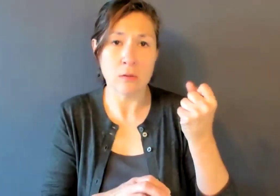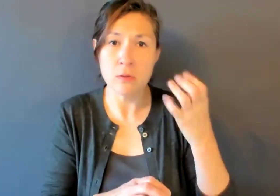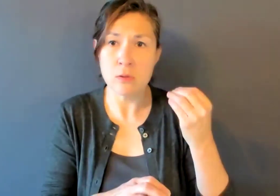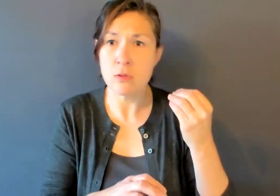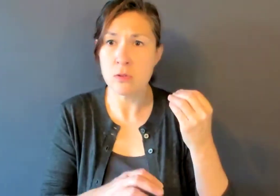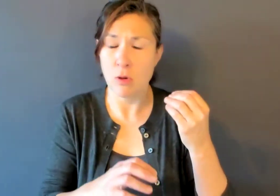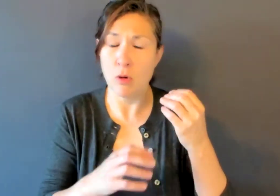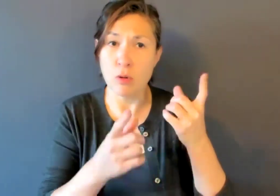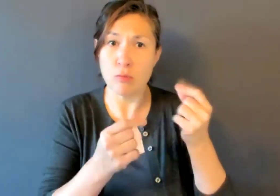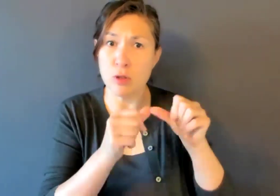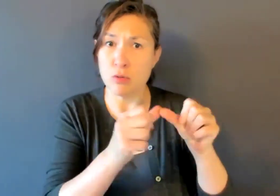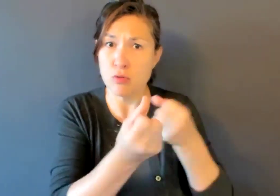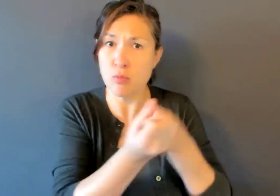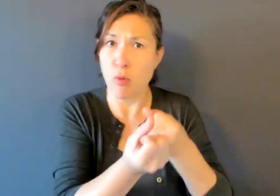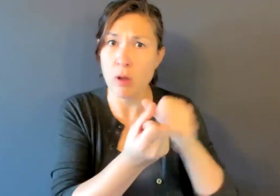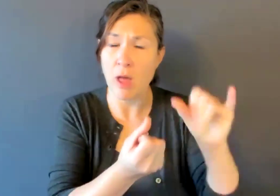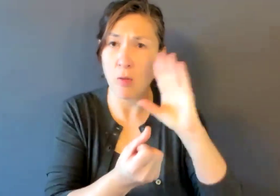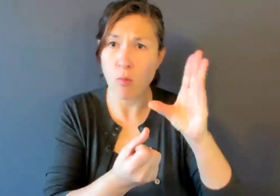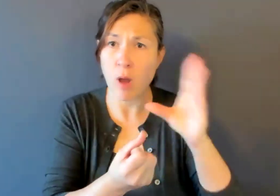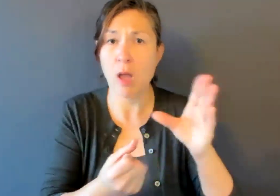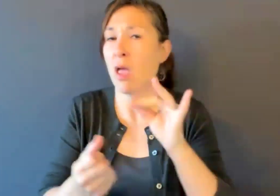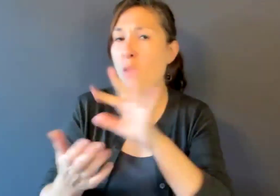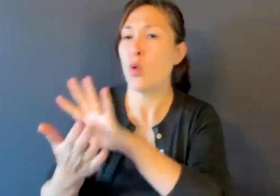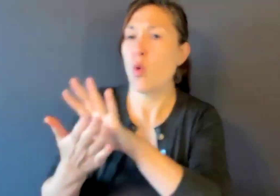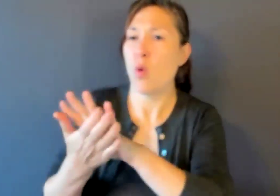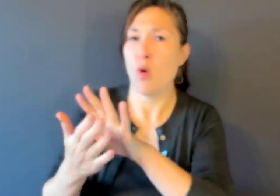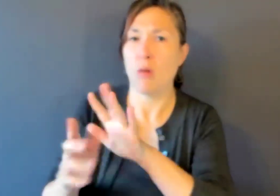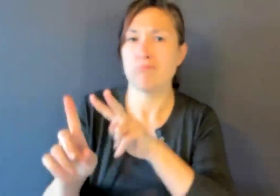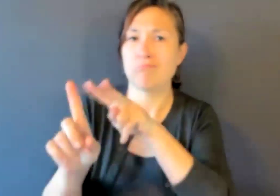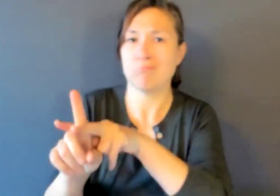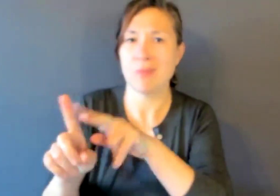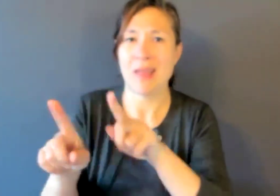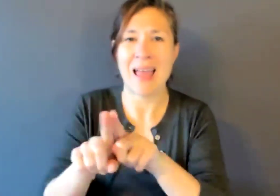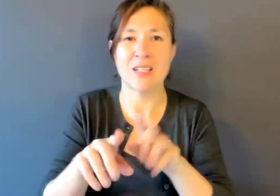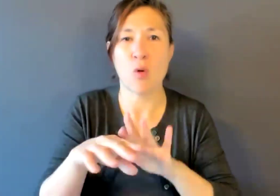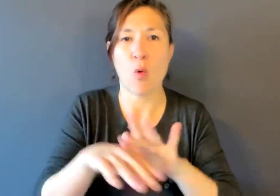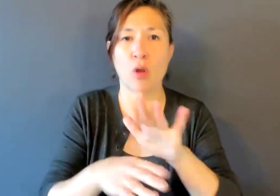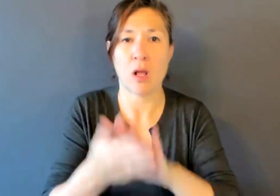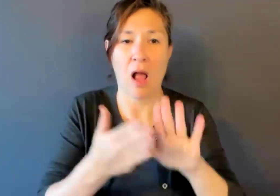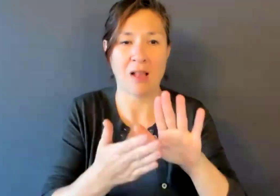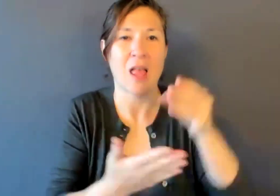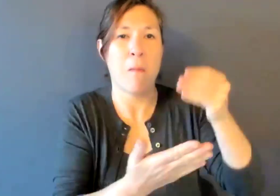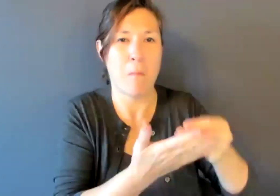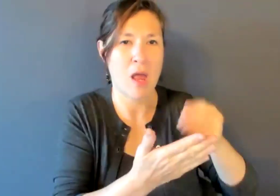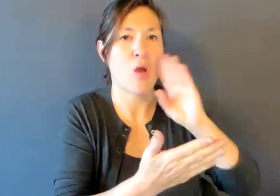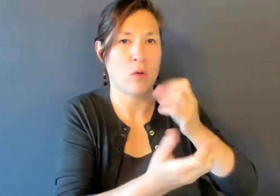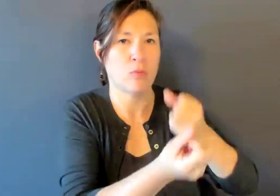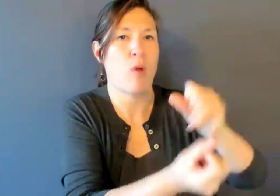there, right? Yeah, so any of the schools that have the designated early college, those dollars are intended to help support and continue